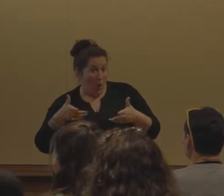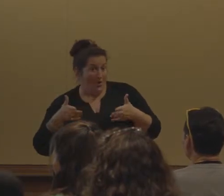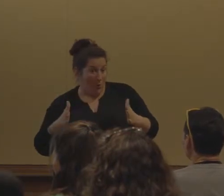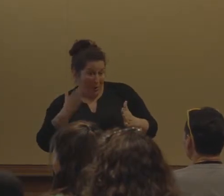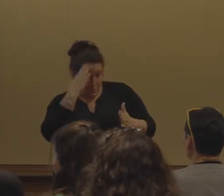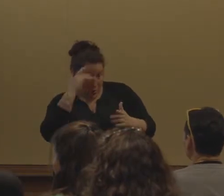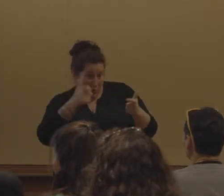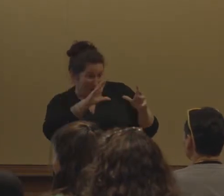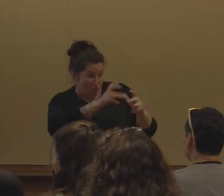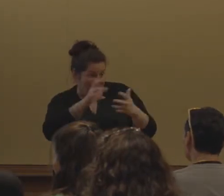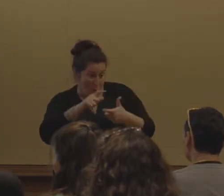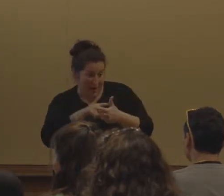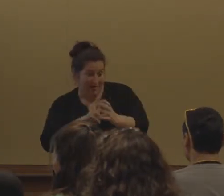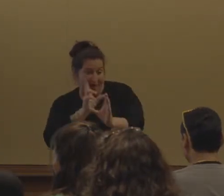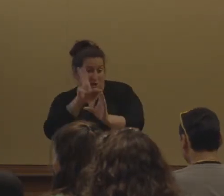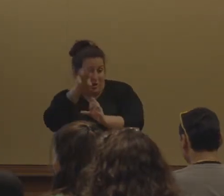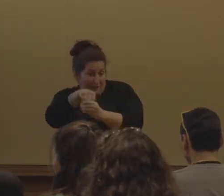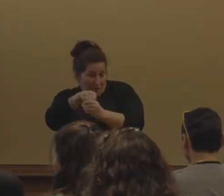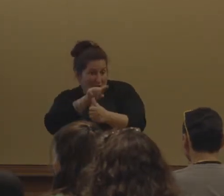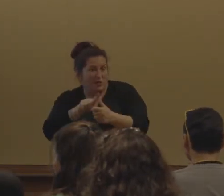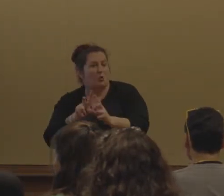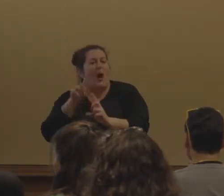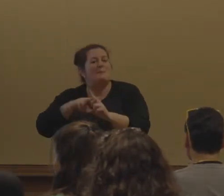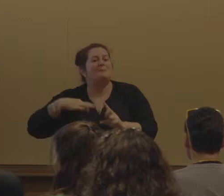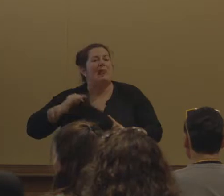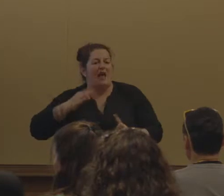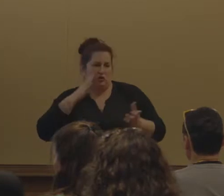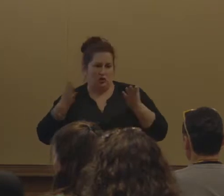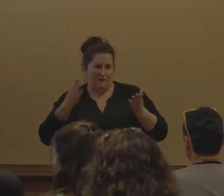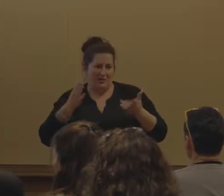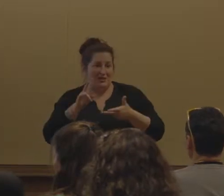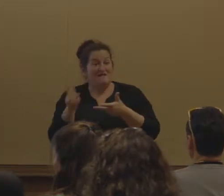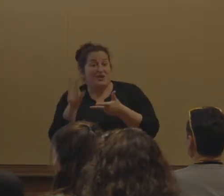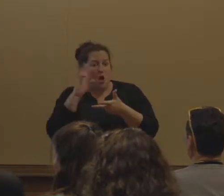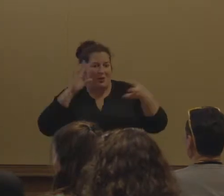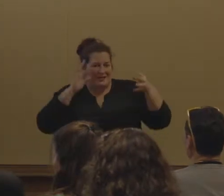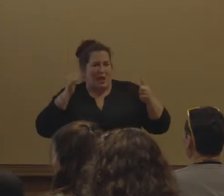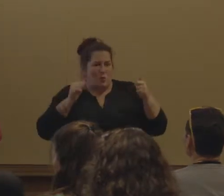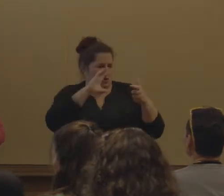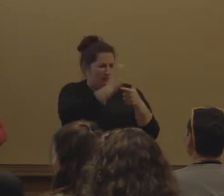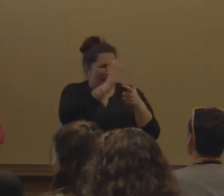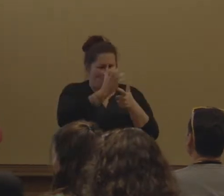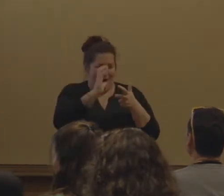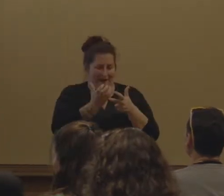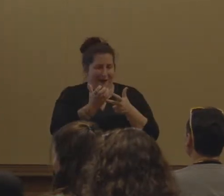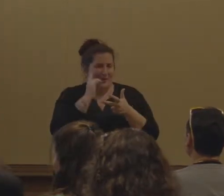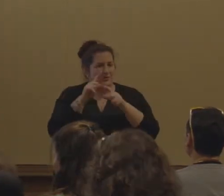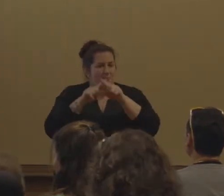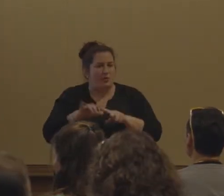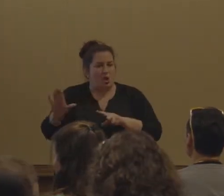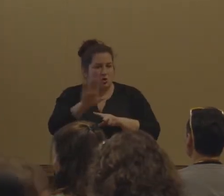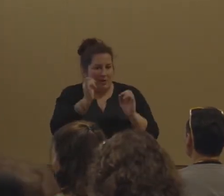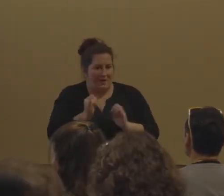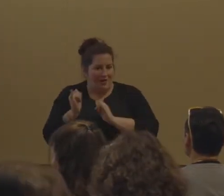your child would fall into is to go ahead and apply for services with VR and then make that determination. Okay. Because it's all based on those functional limitations. Now,